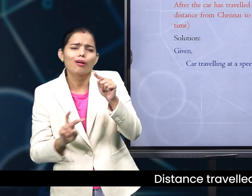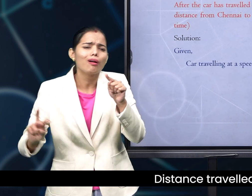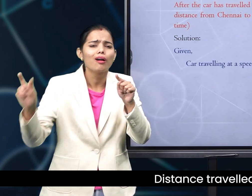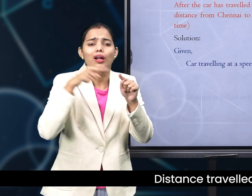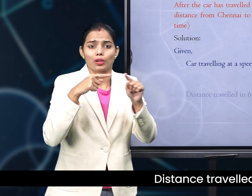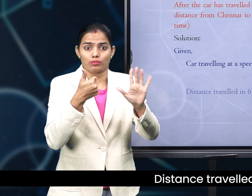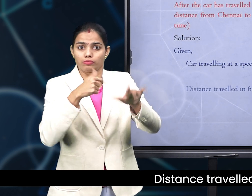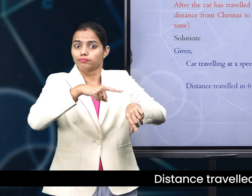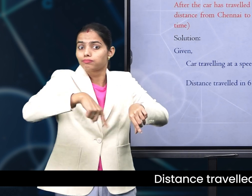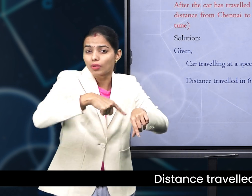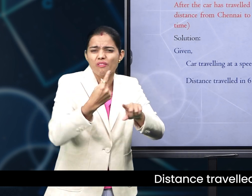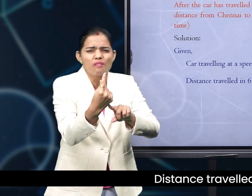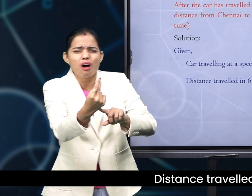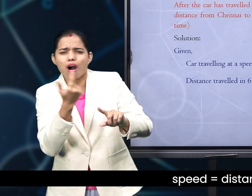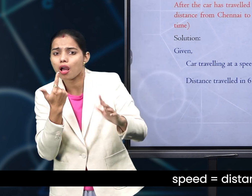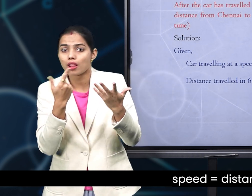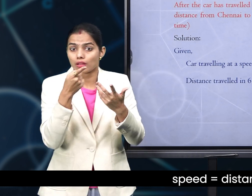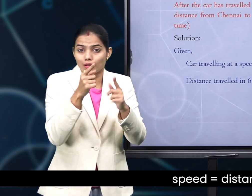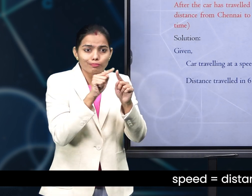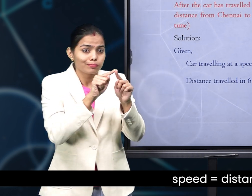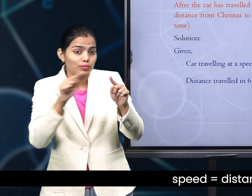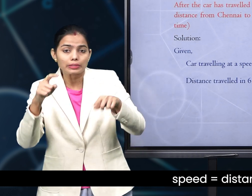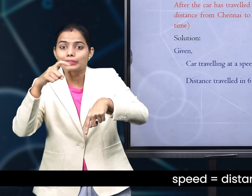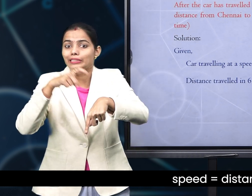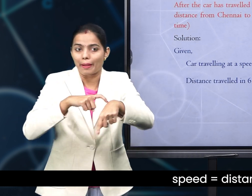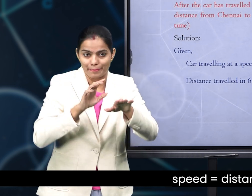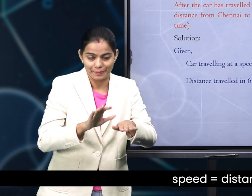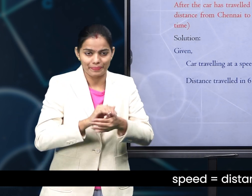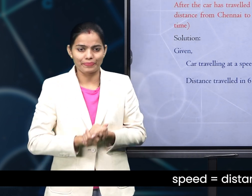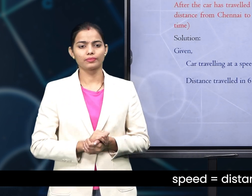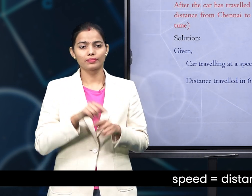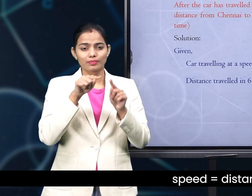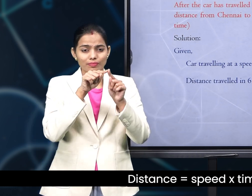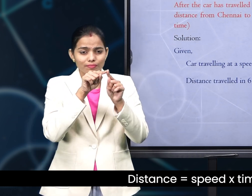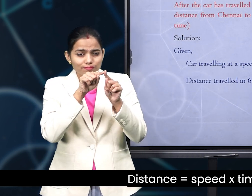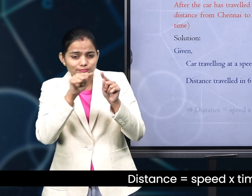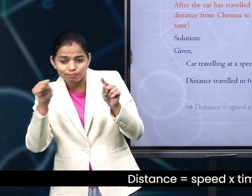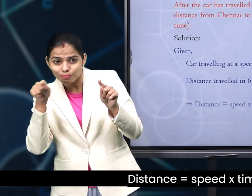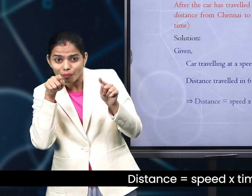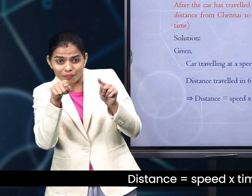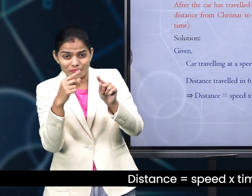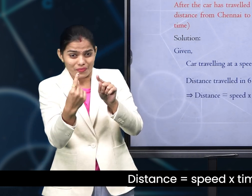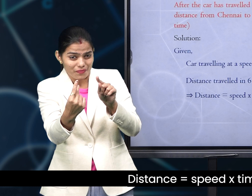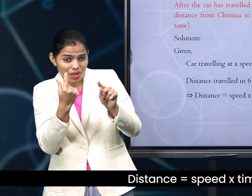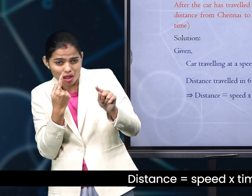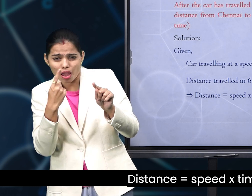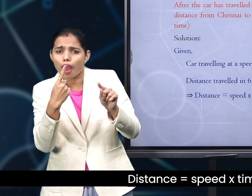Distance travelled in 6 hours, speed is equal to distance by time. Distance is equal to speed into